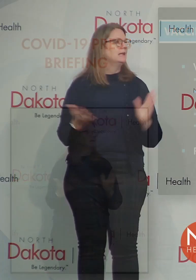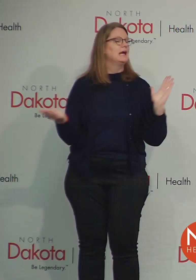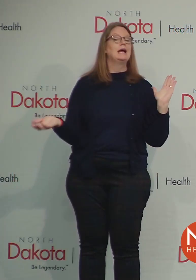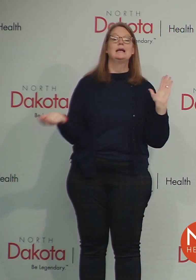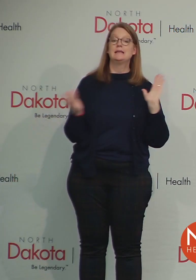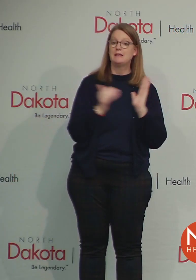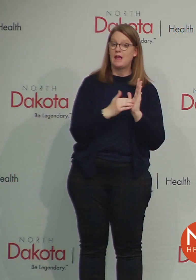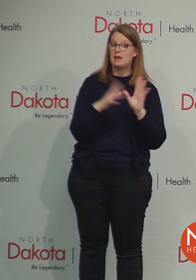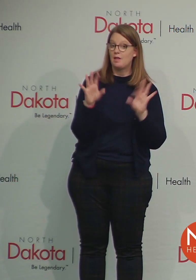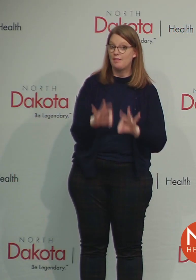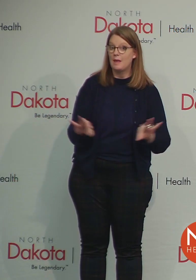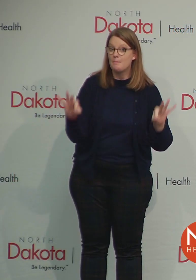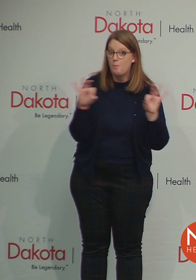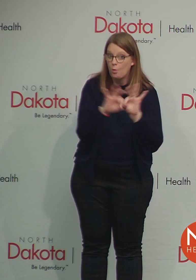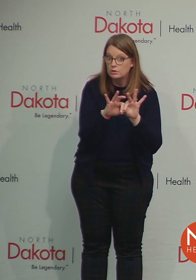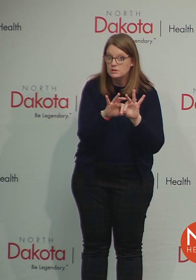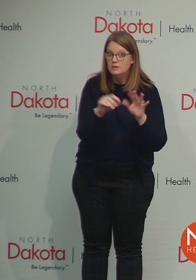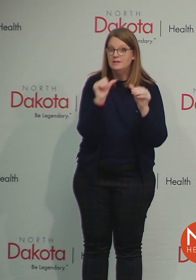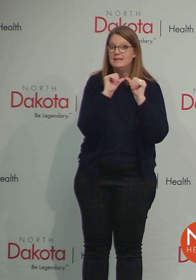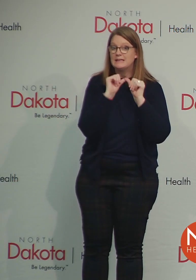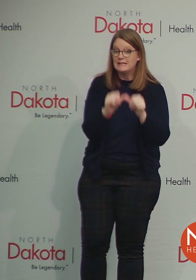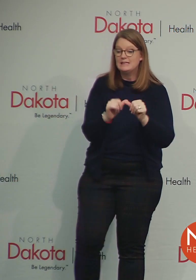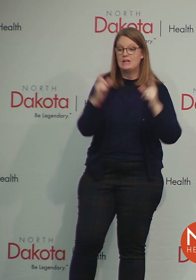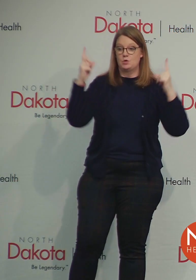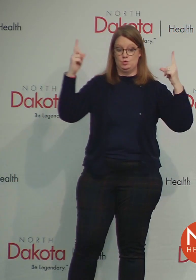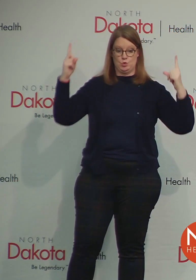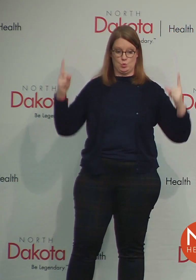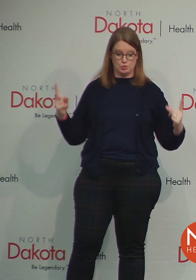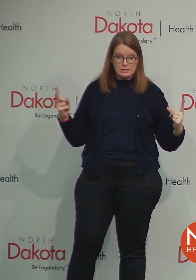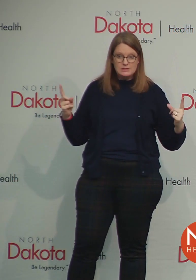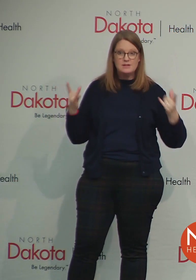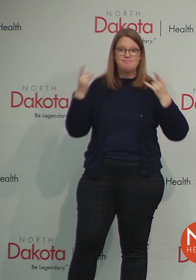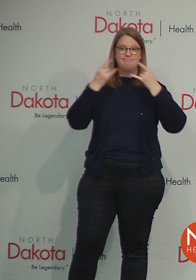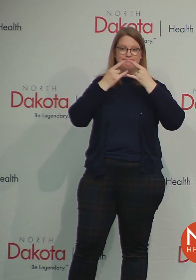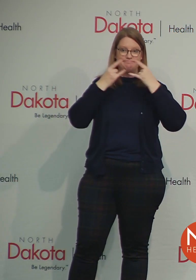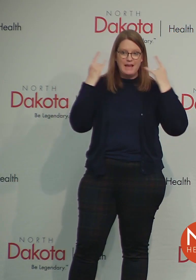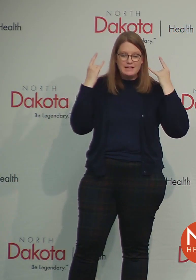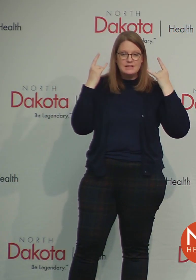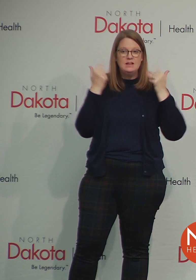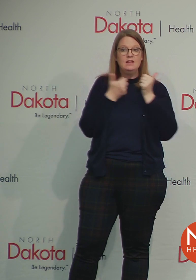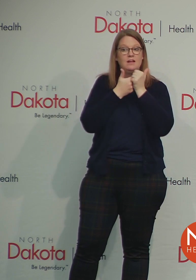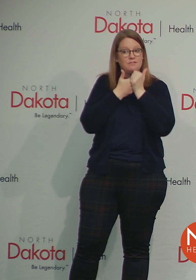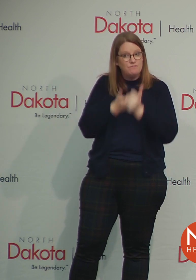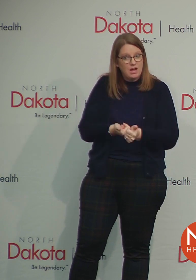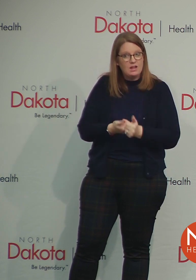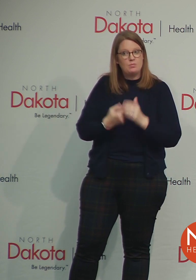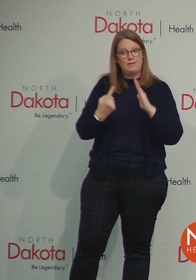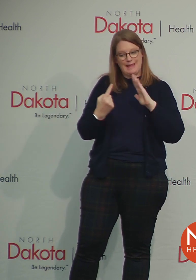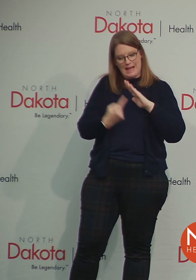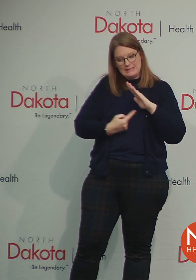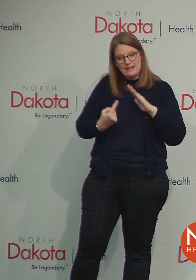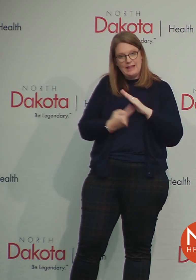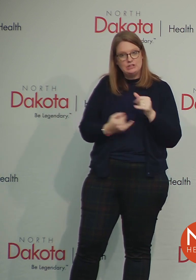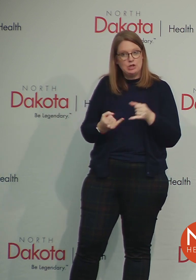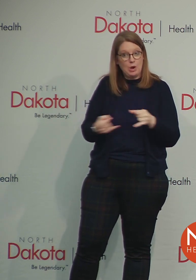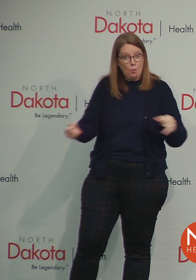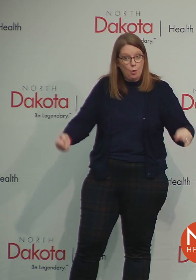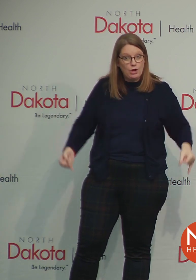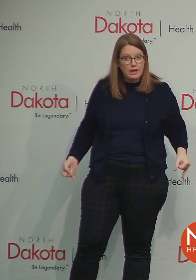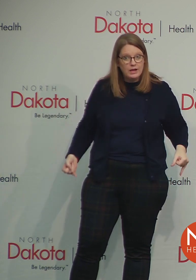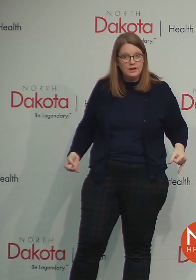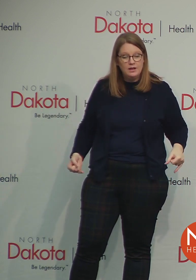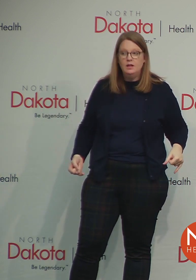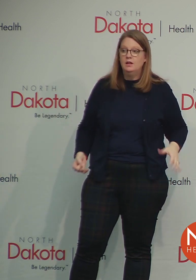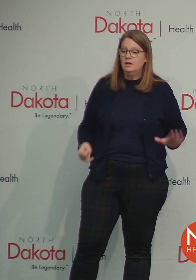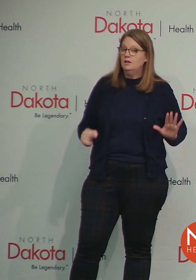reiterate the importance of continuing social distancing and masking and complying with isolation and quarantine. We do